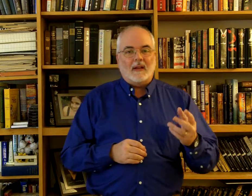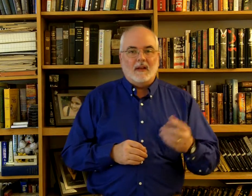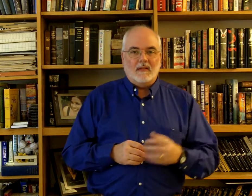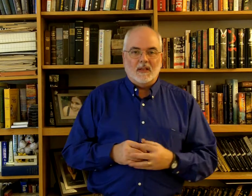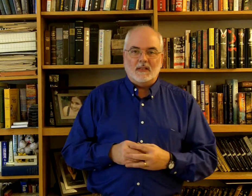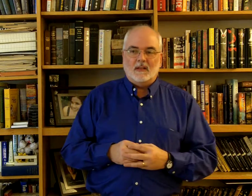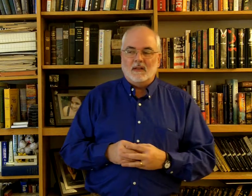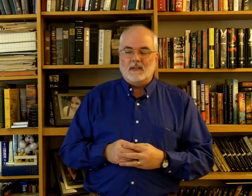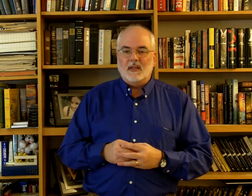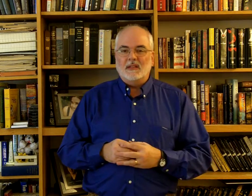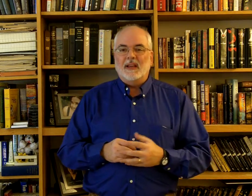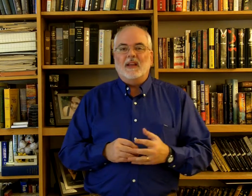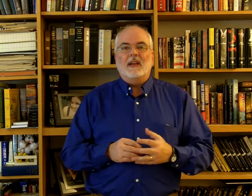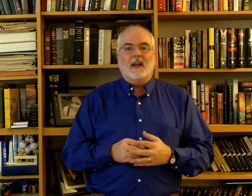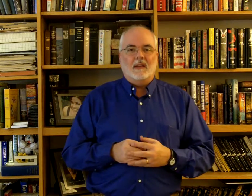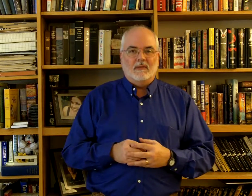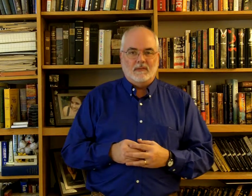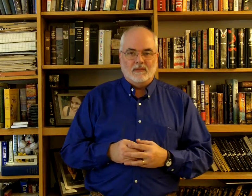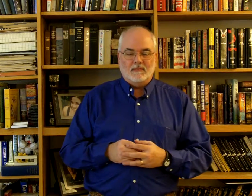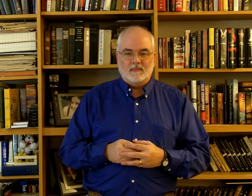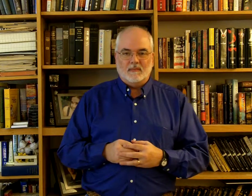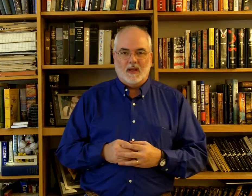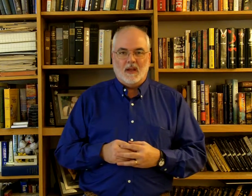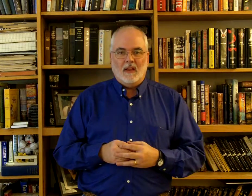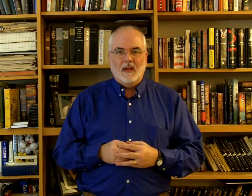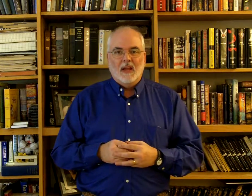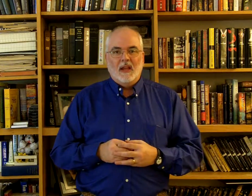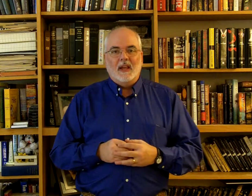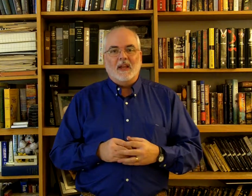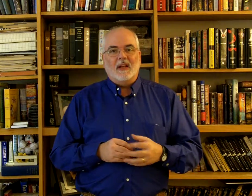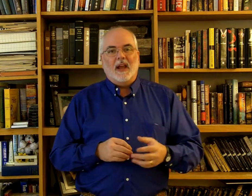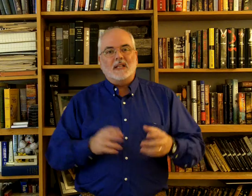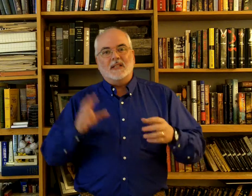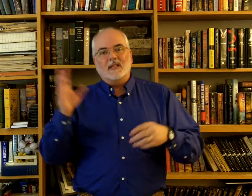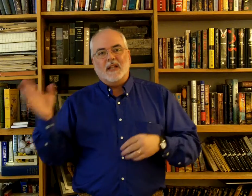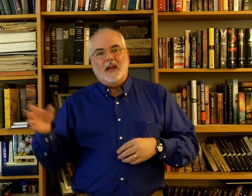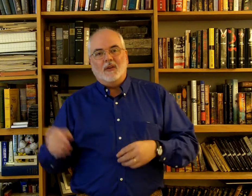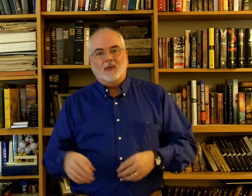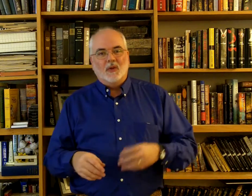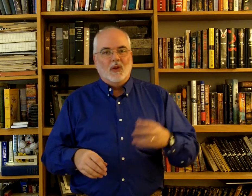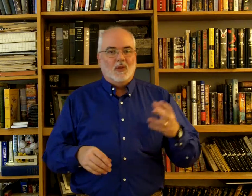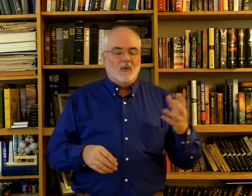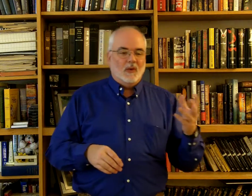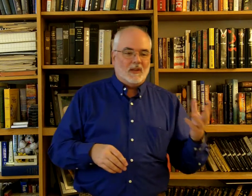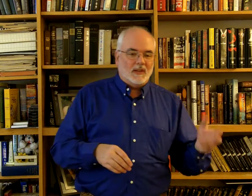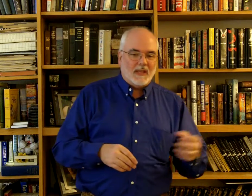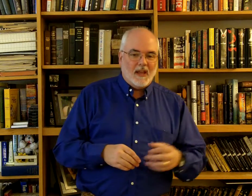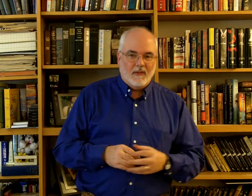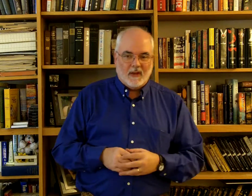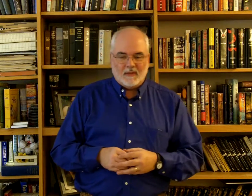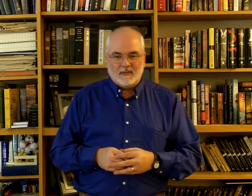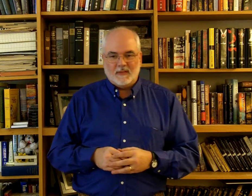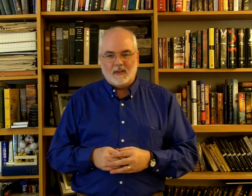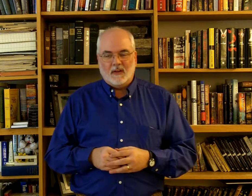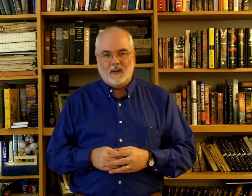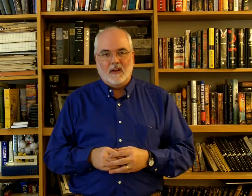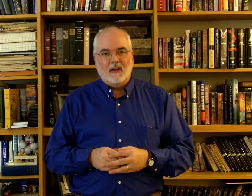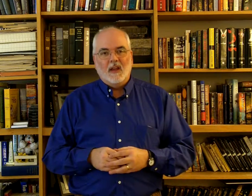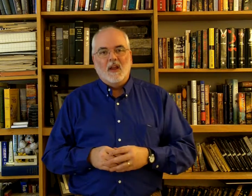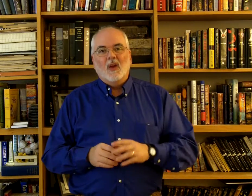in this sentence is a connective. Okay? It connects the sound with the saving. All right?